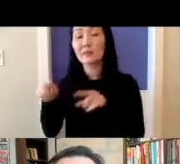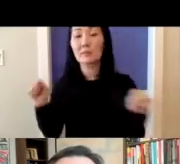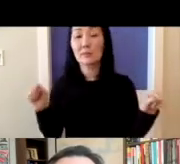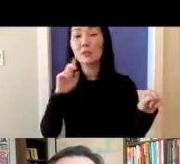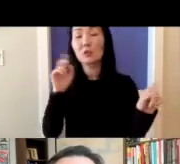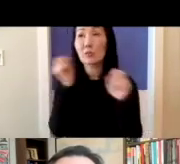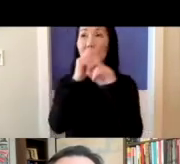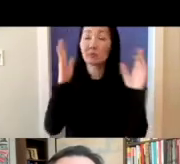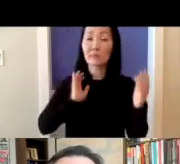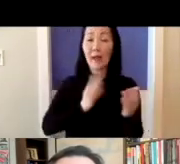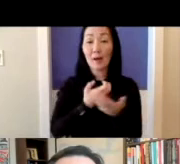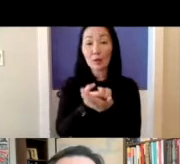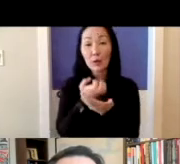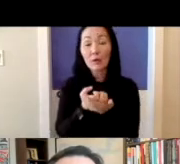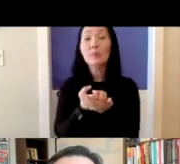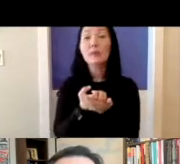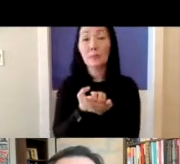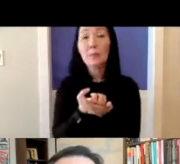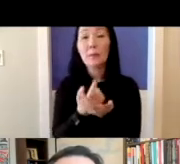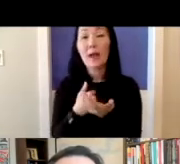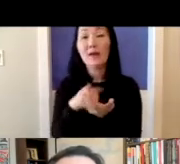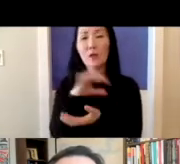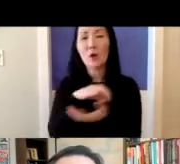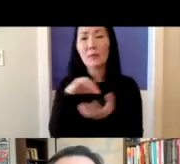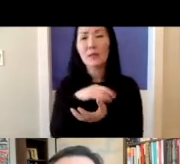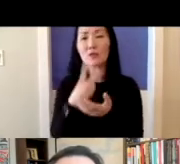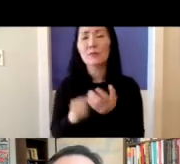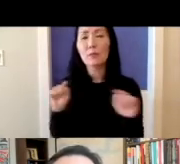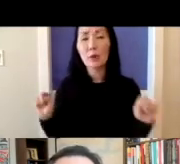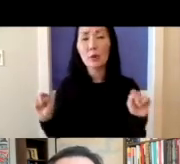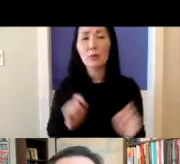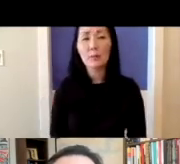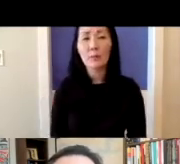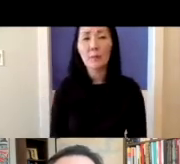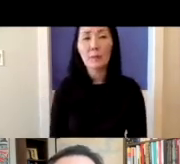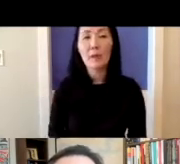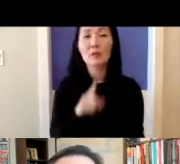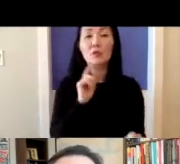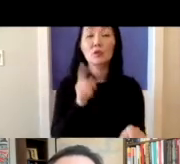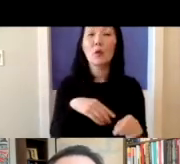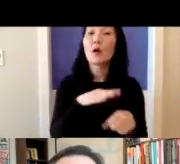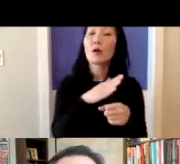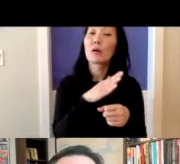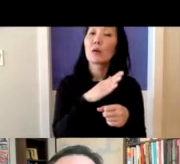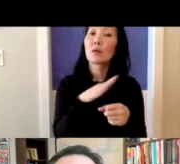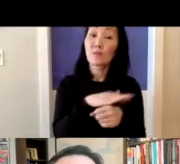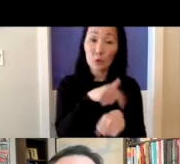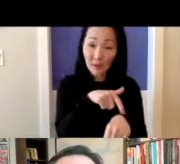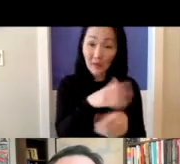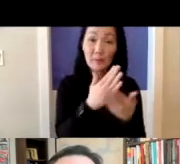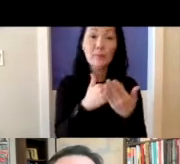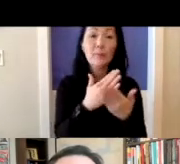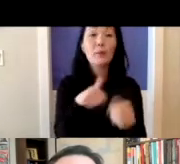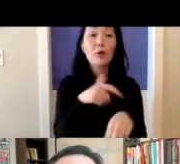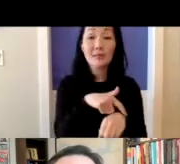that it is, I think, the idea of a combination of full-time, part-time, and contract work. But then at the same time, I think